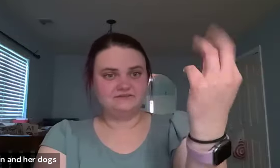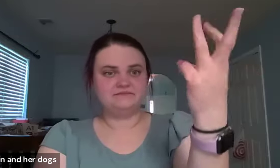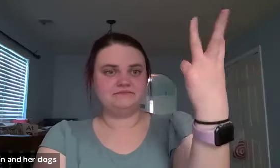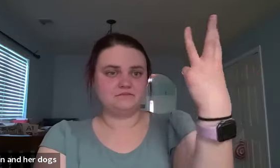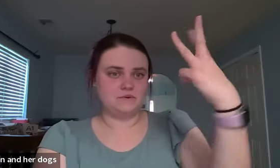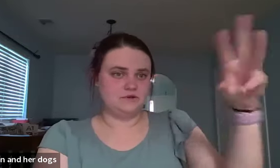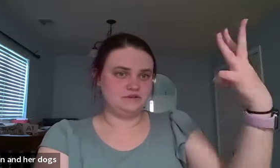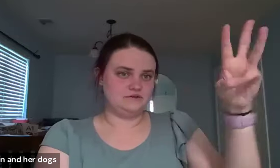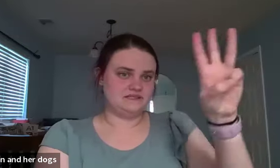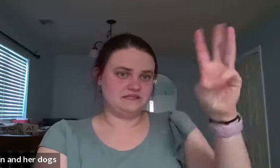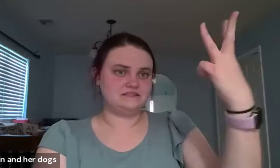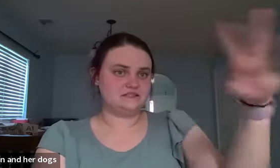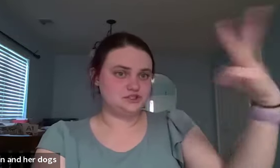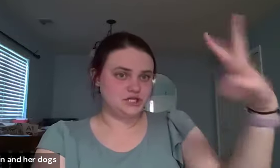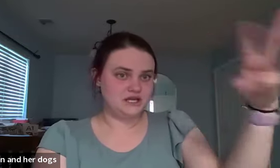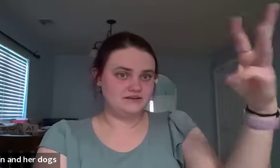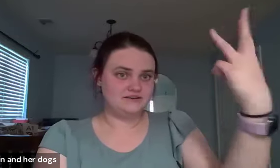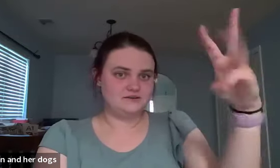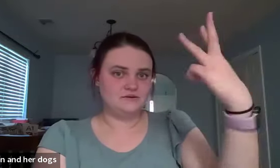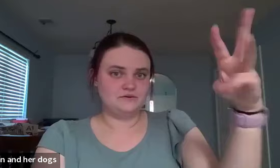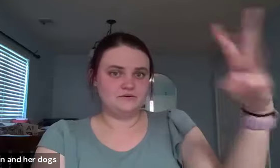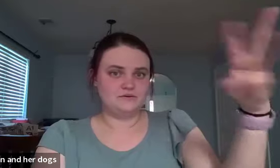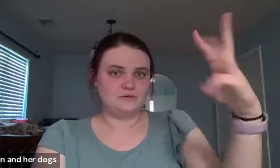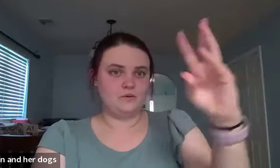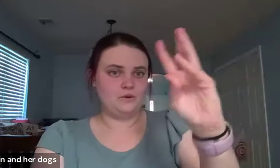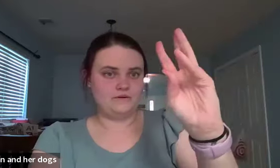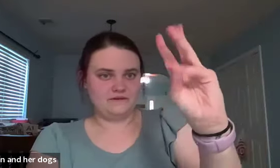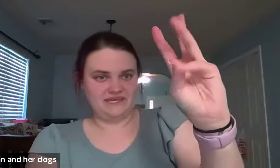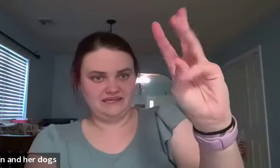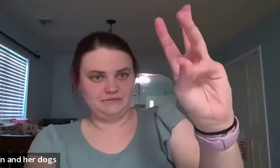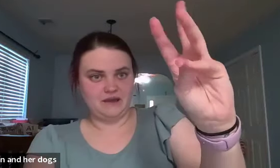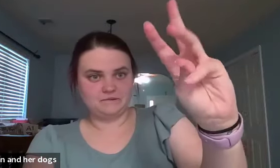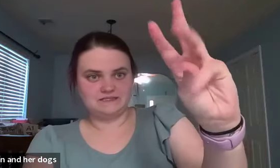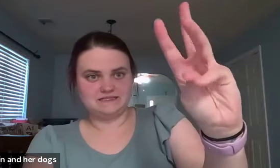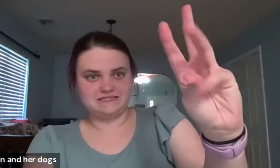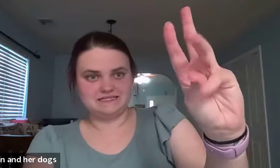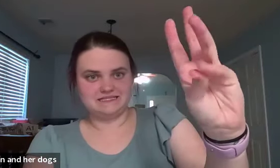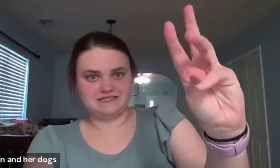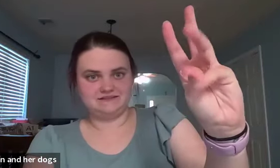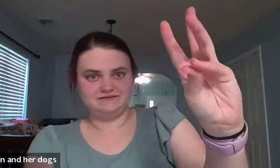16. Remember, you can do the 6 and shake or the pinky bounce. 16.